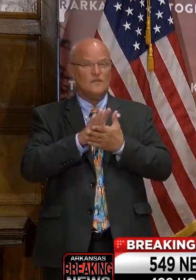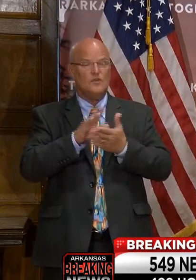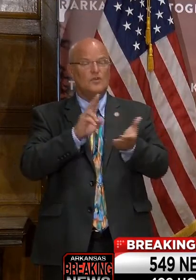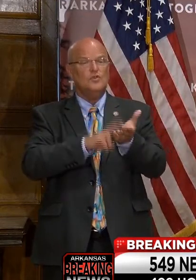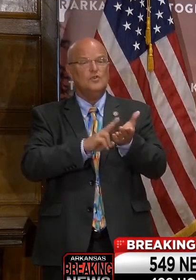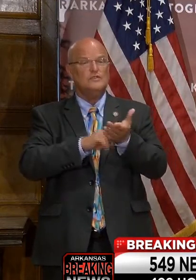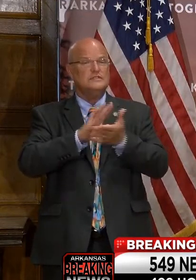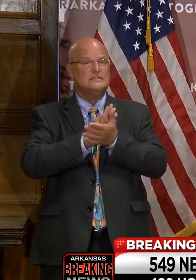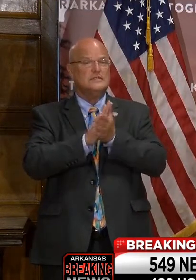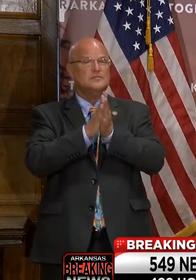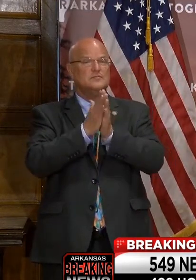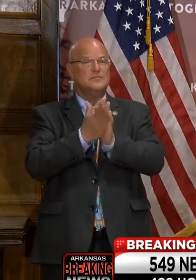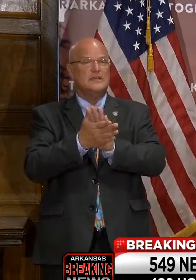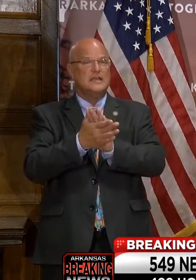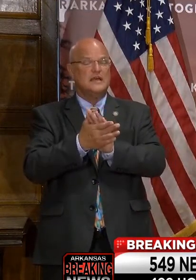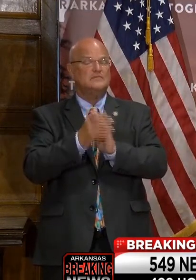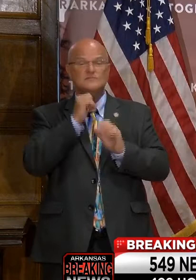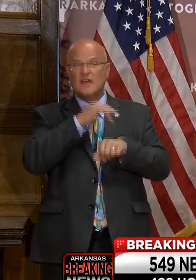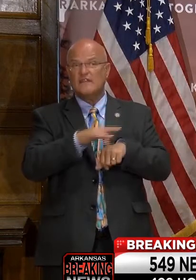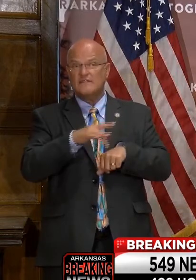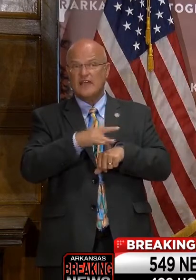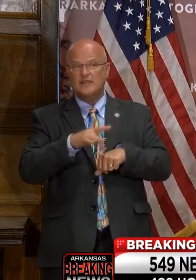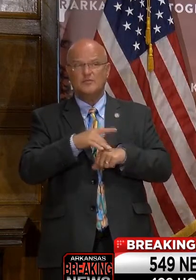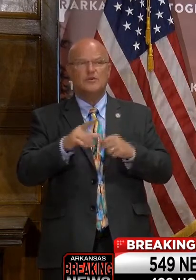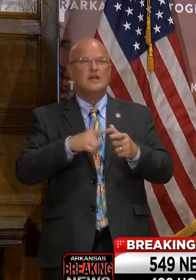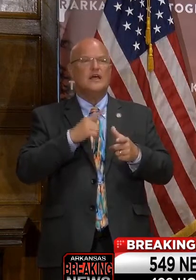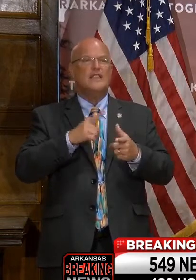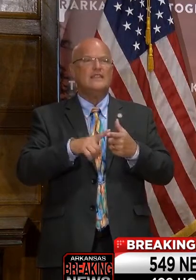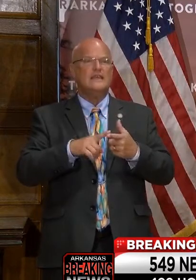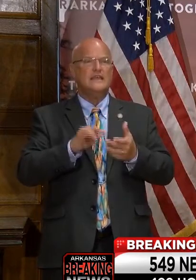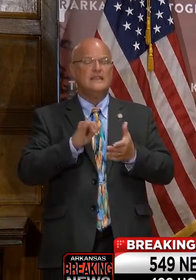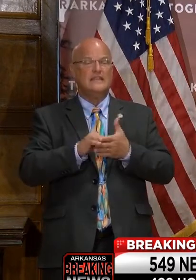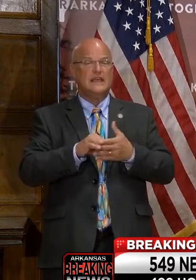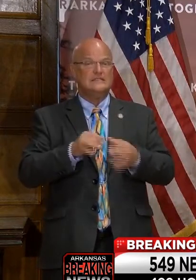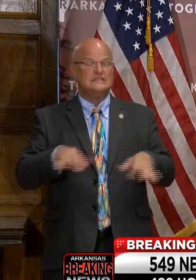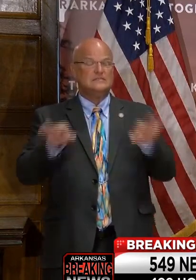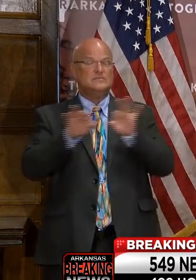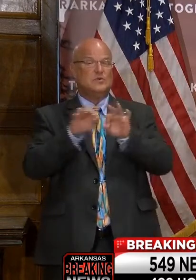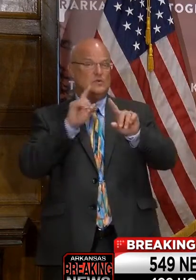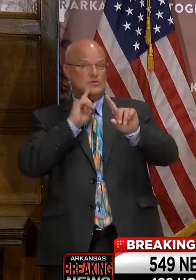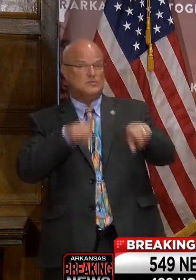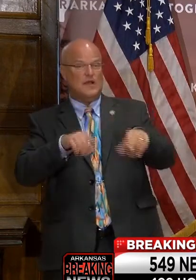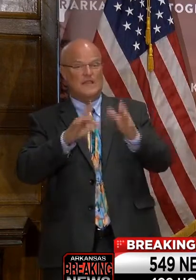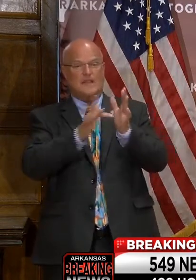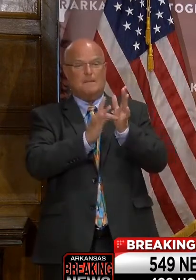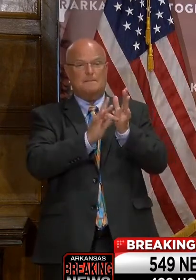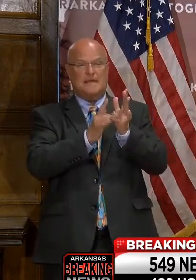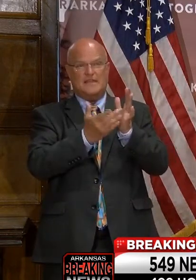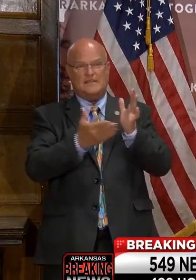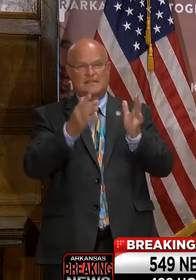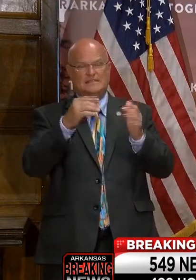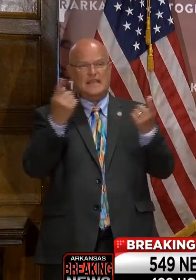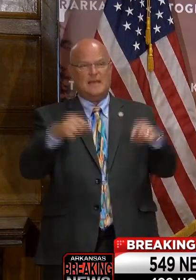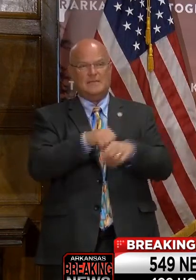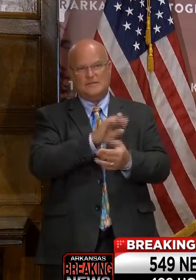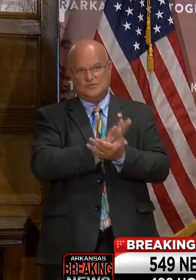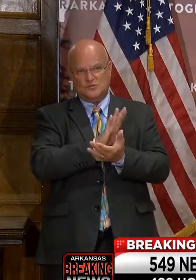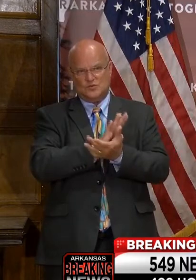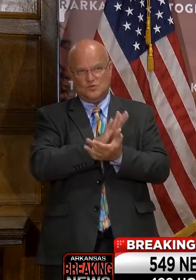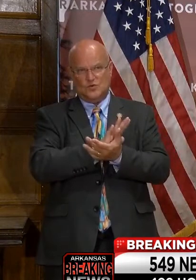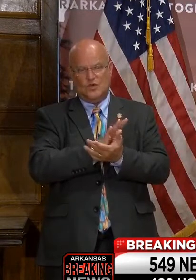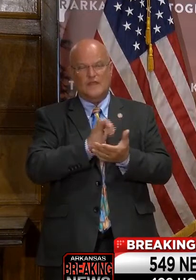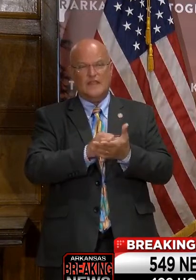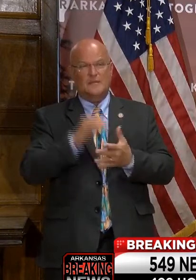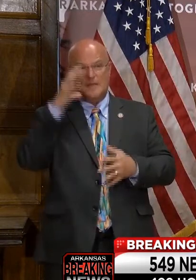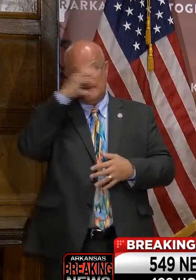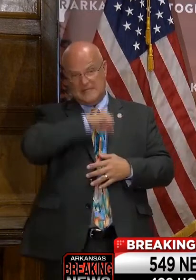that become unavailable, then that's a critical response of the medical side of things that happen at a school that would